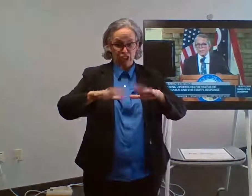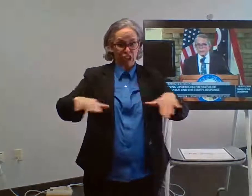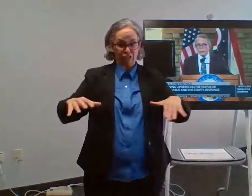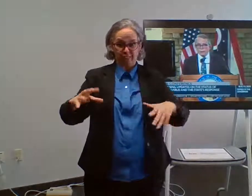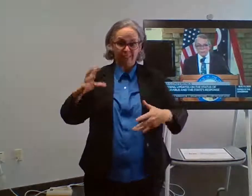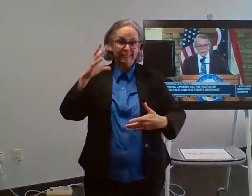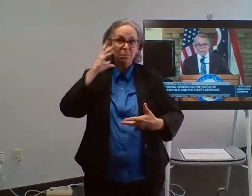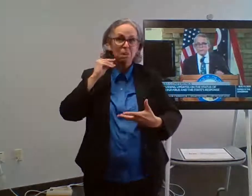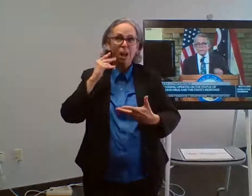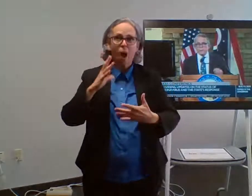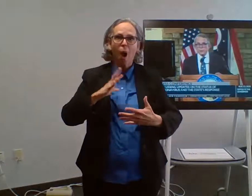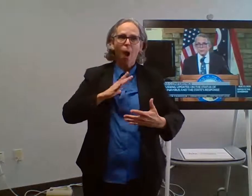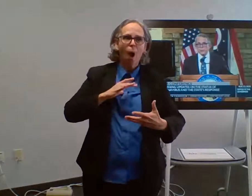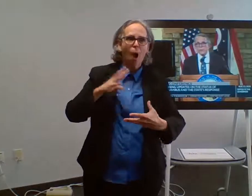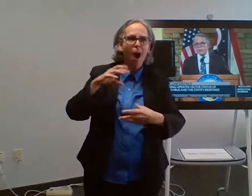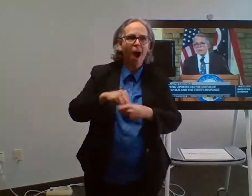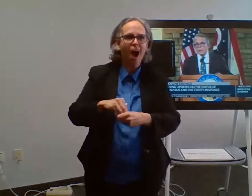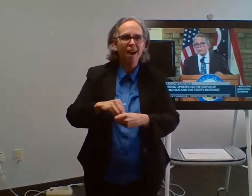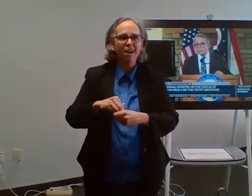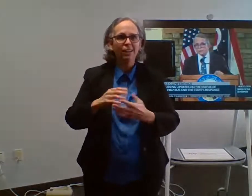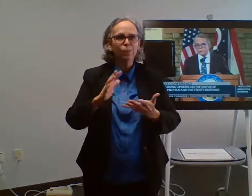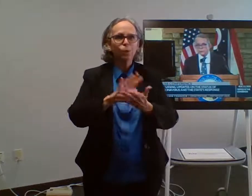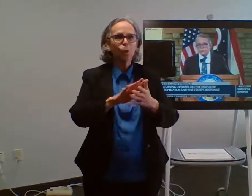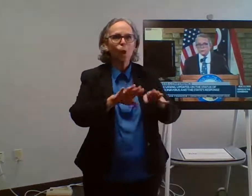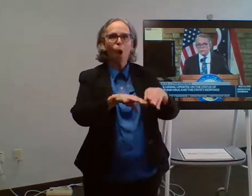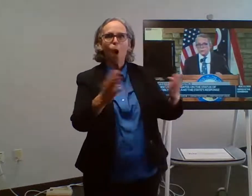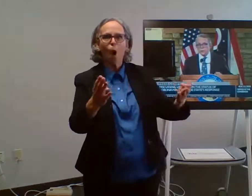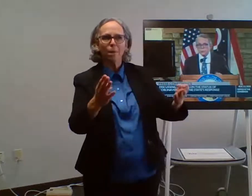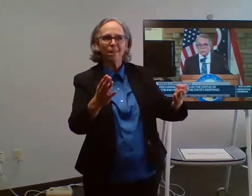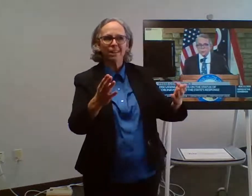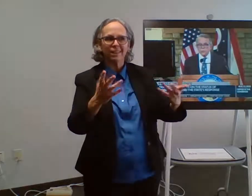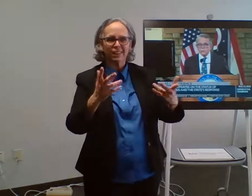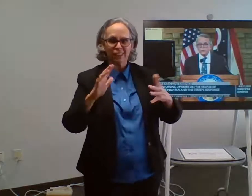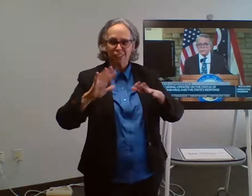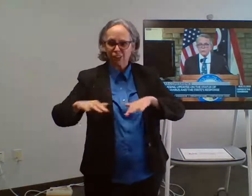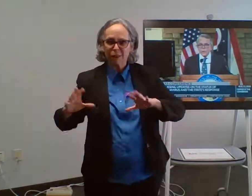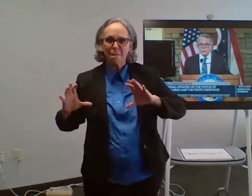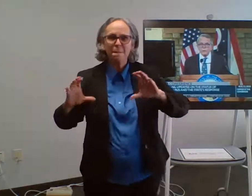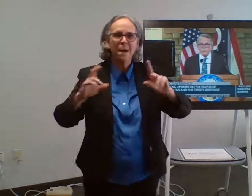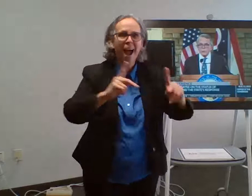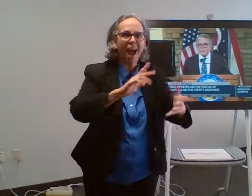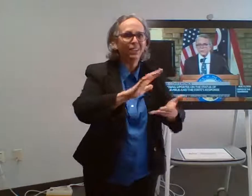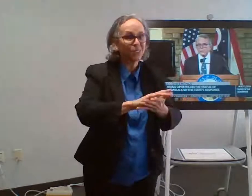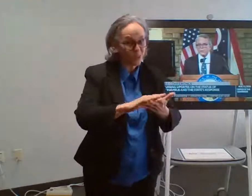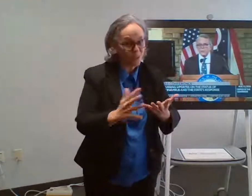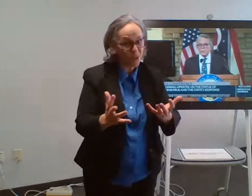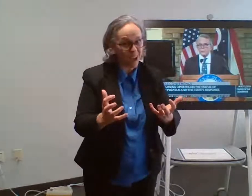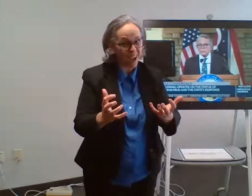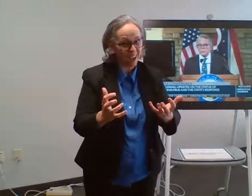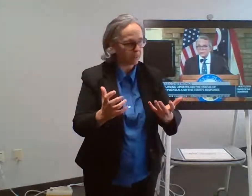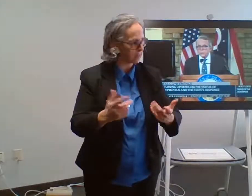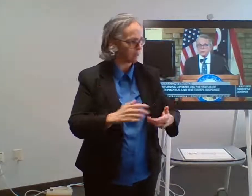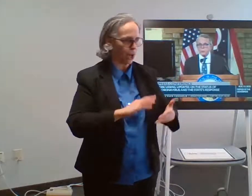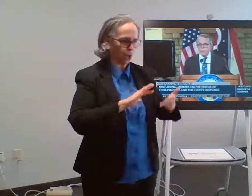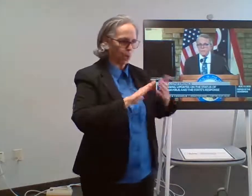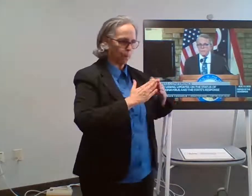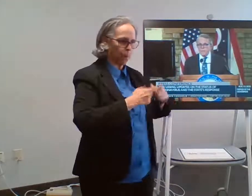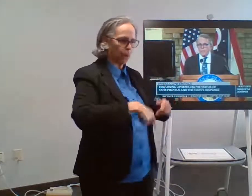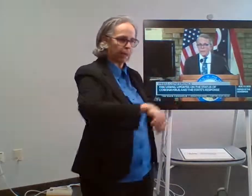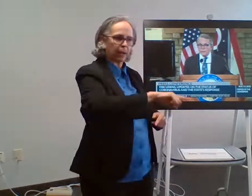to stay open and the ability of your children to play sports is directly dependent on what's going on in the